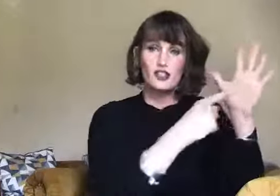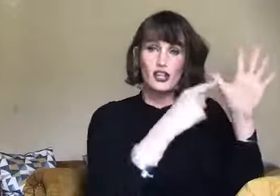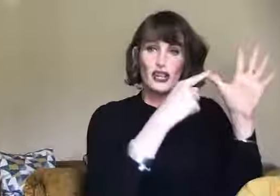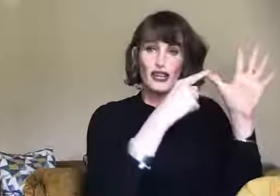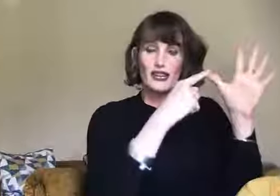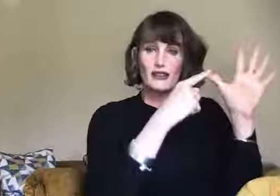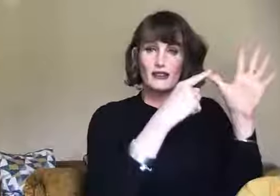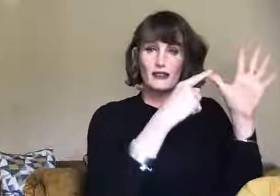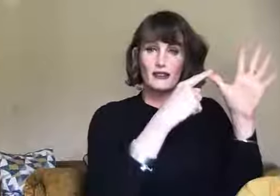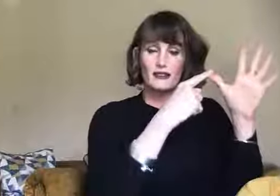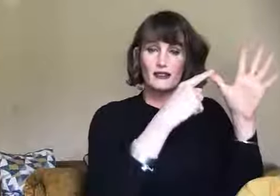J,